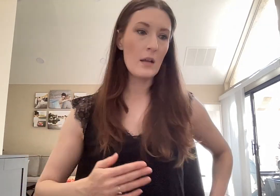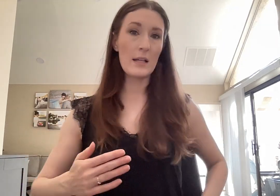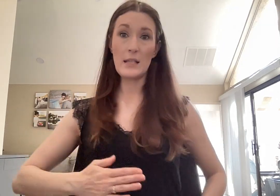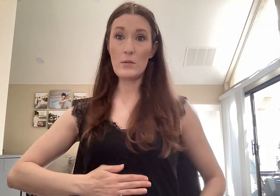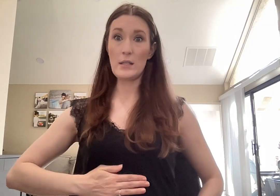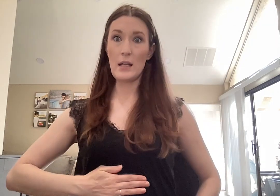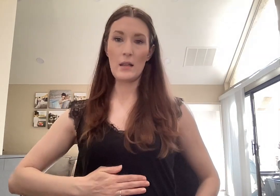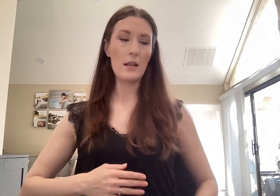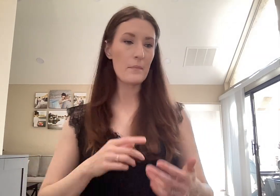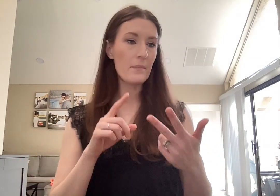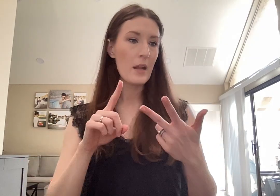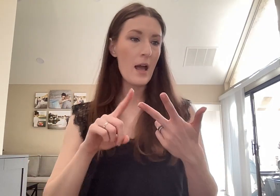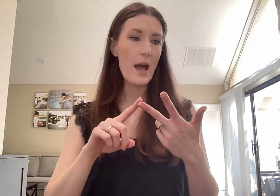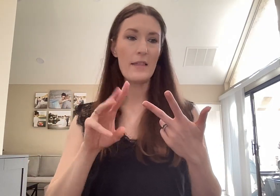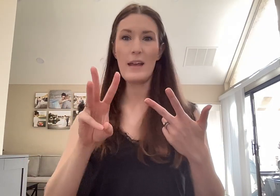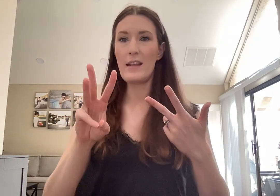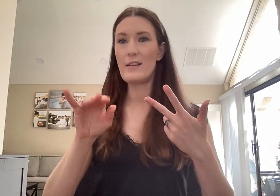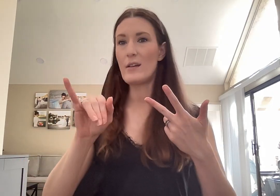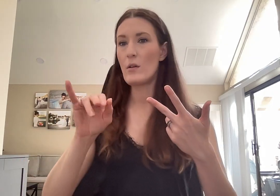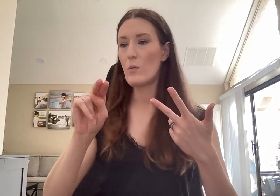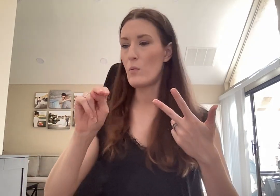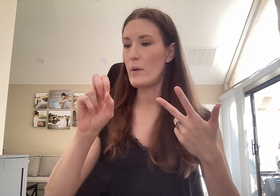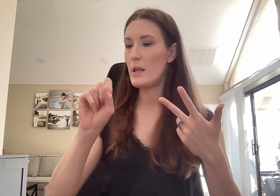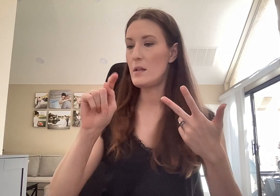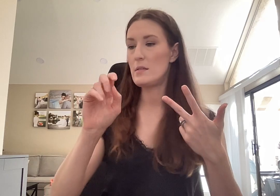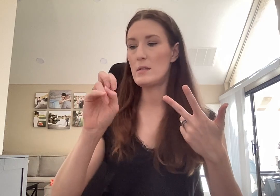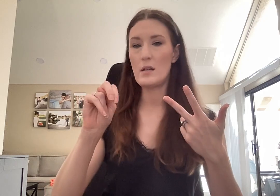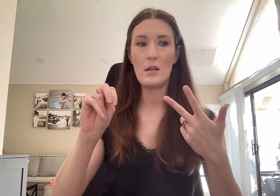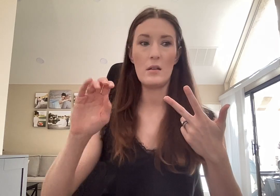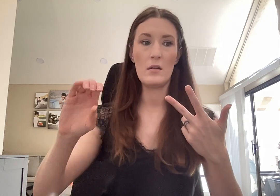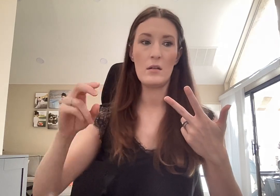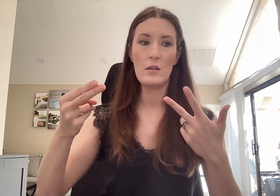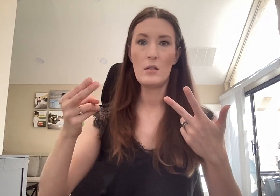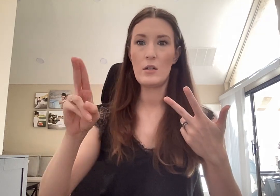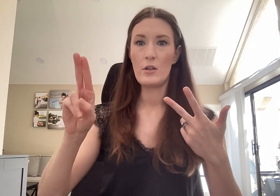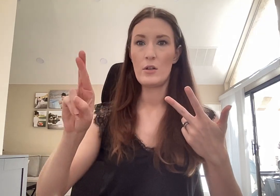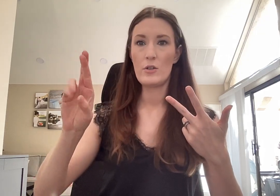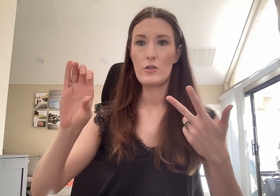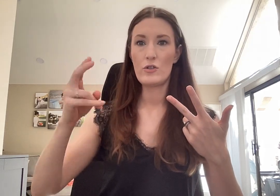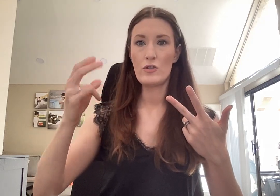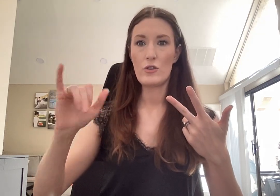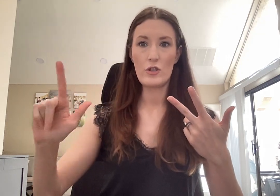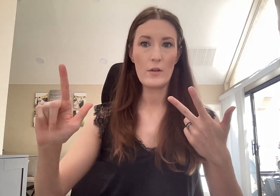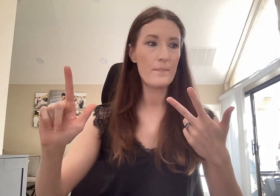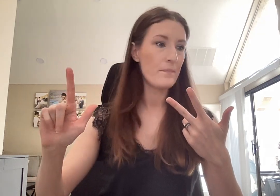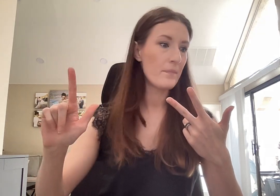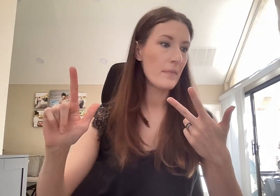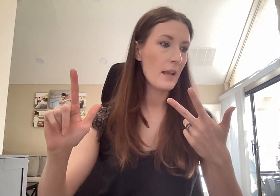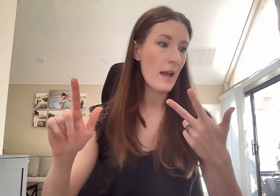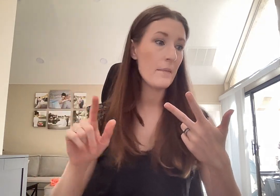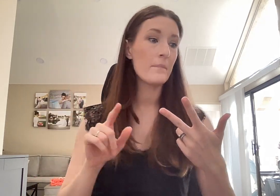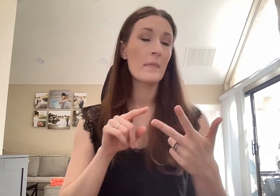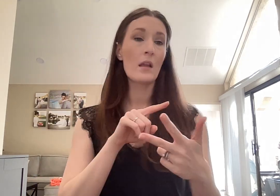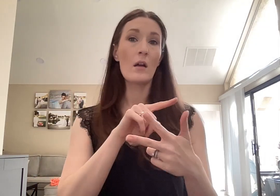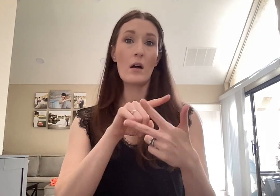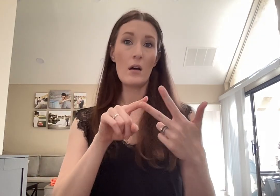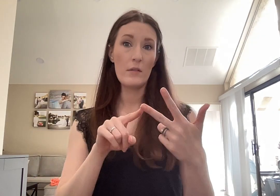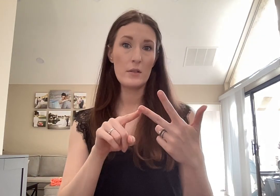because he used to stand like that. And then Winston Churchill. Okay, of these